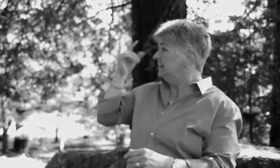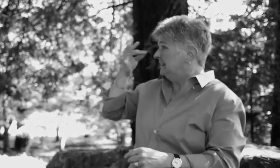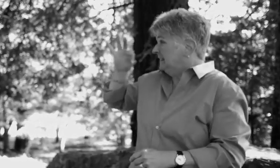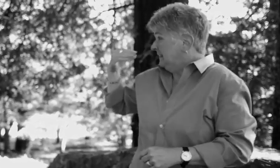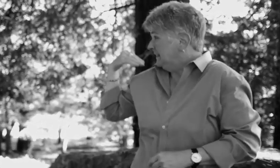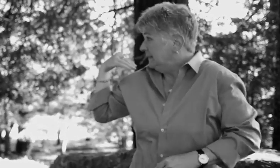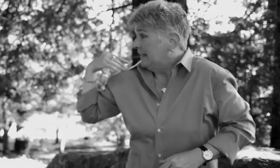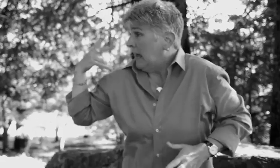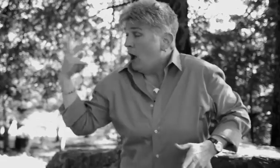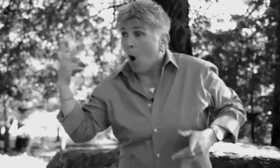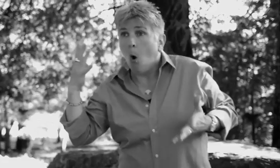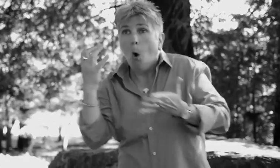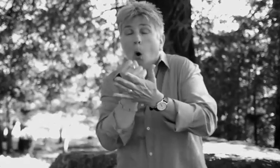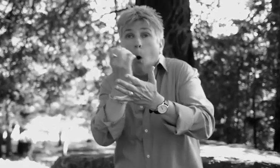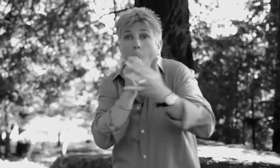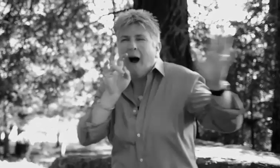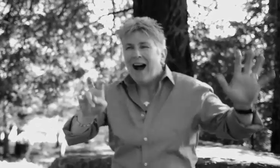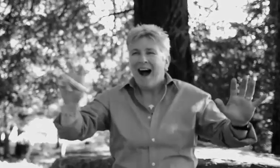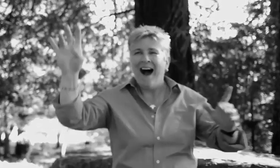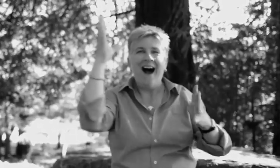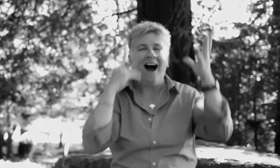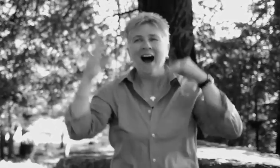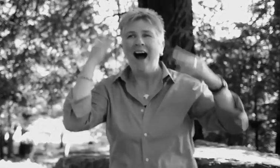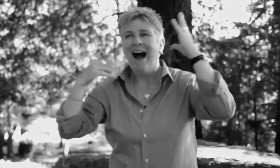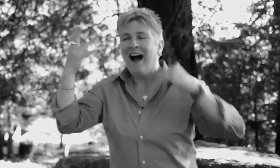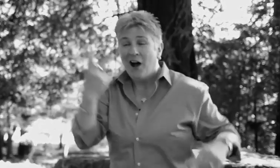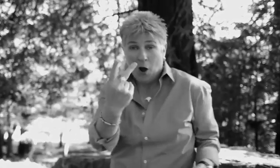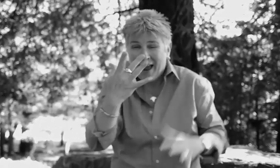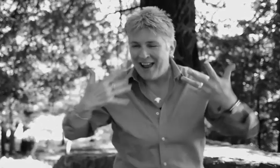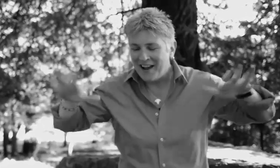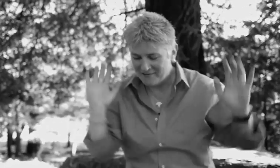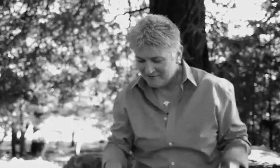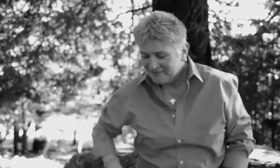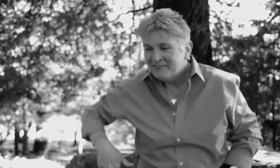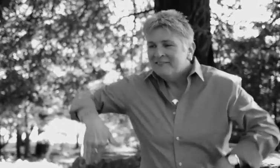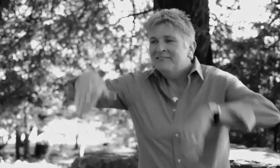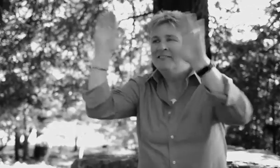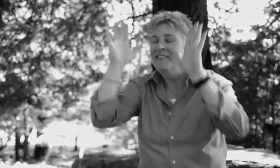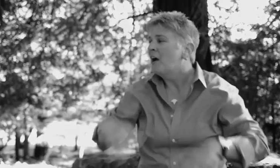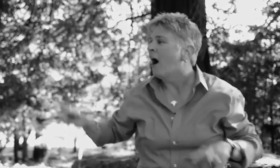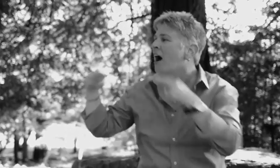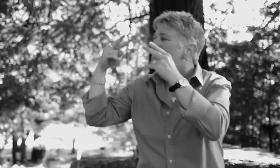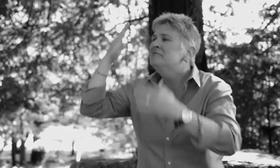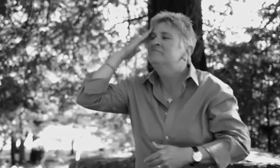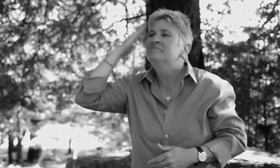yesterday was the time of our lives. We were born and